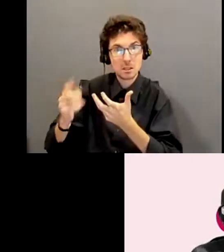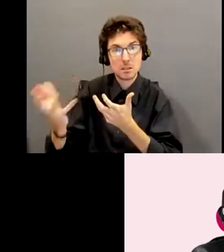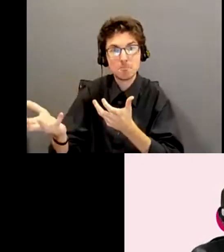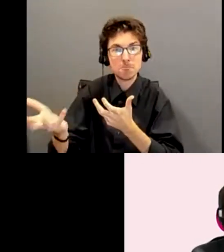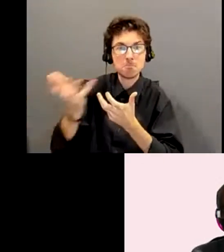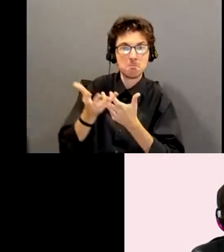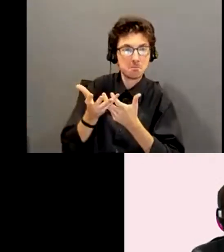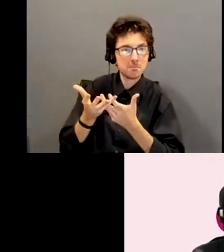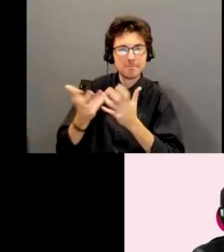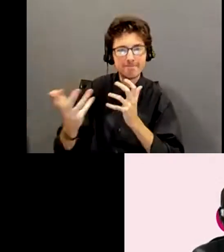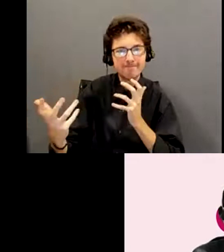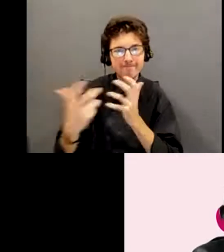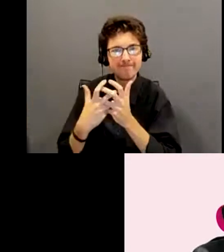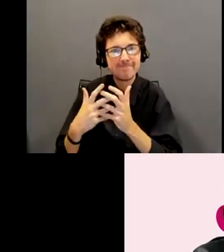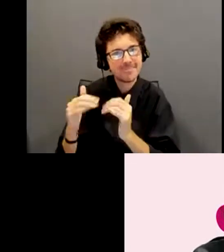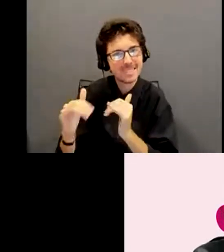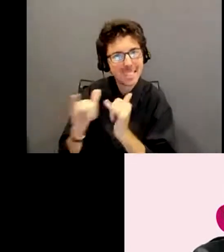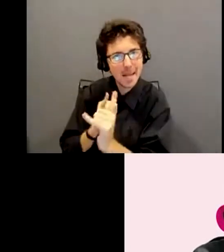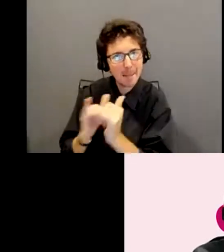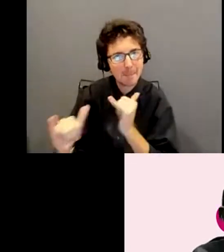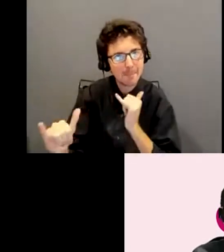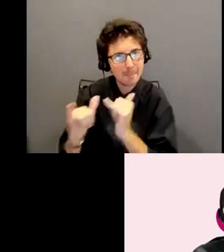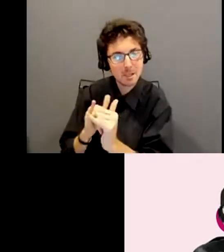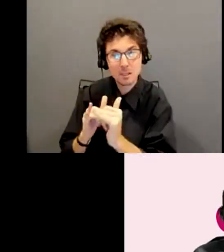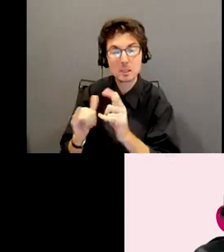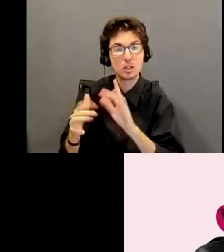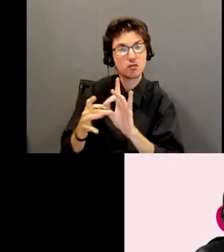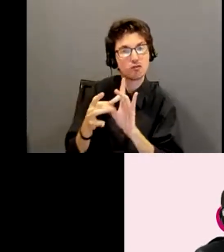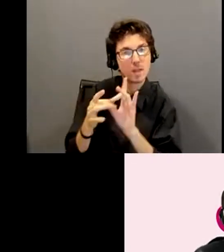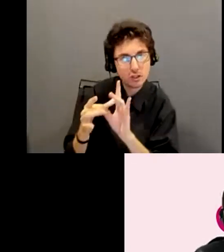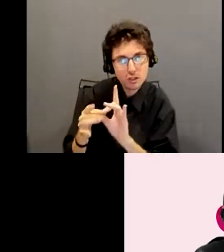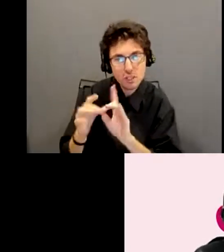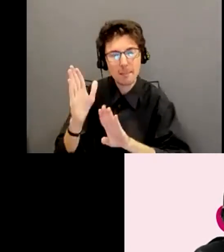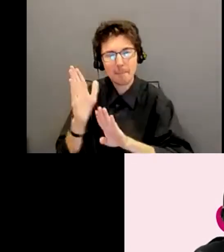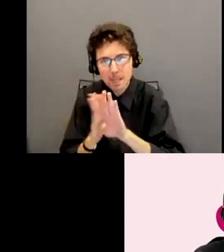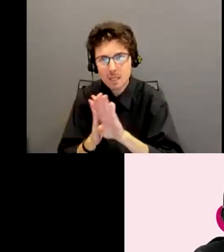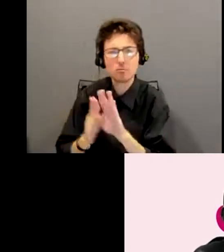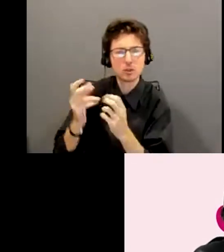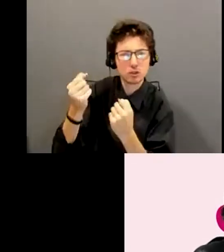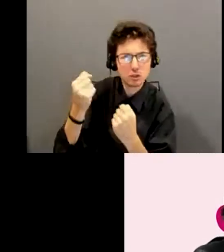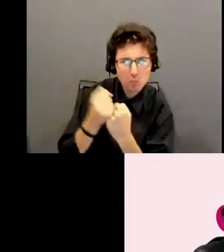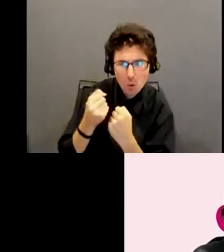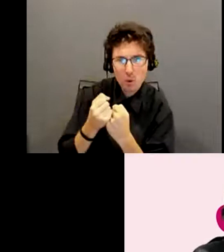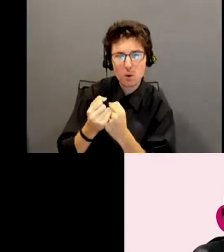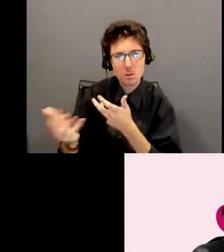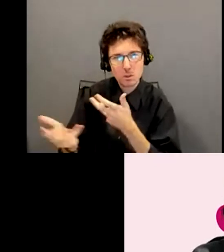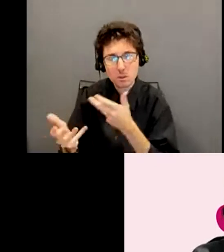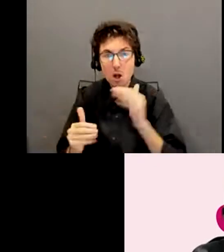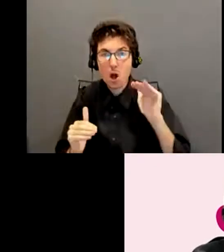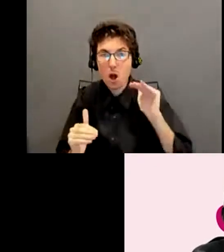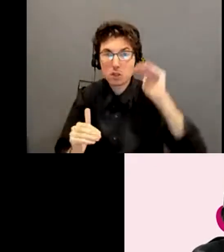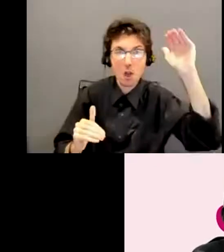to help them, to give them support, to build the relationships between the adult and the children,